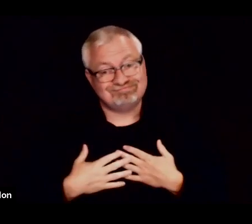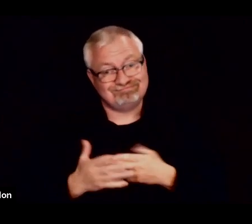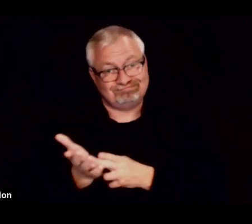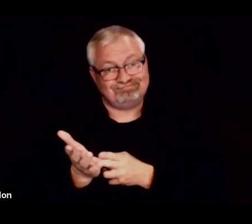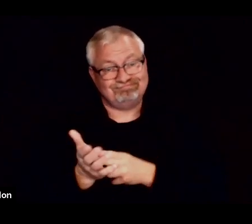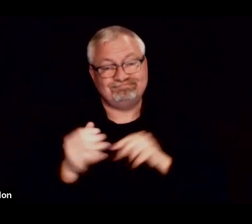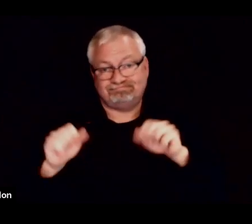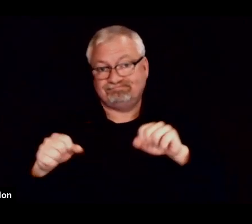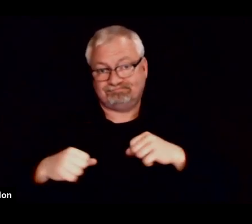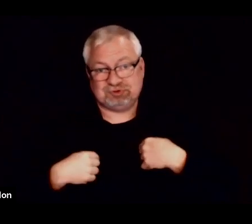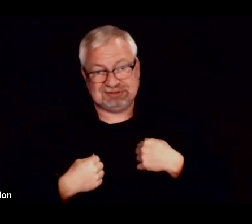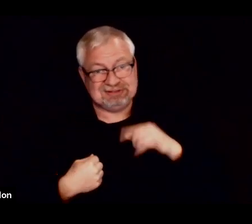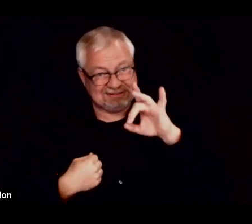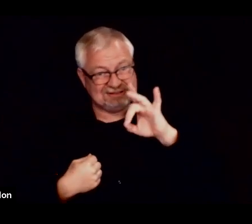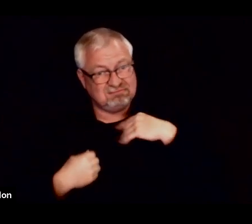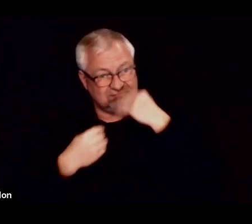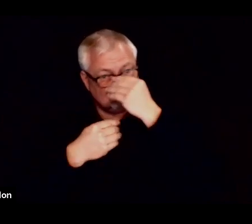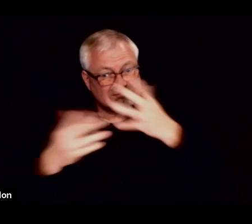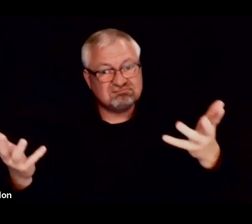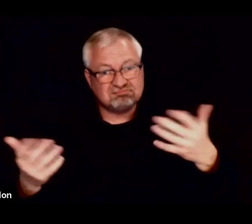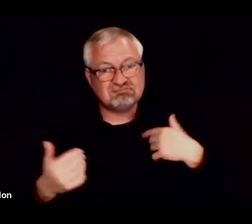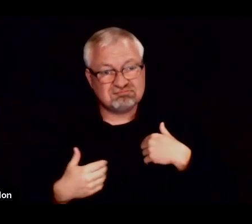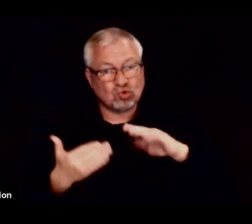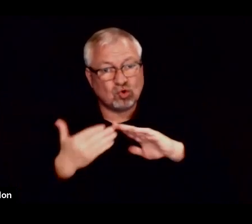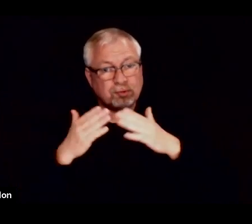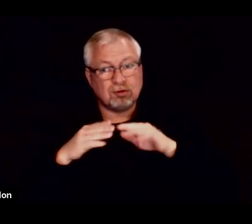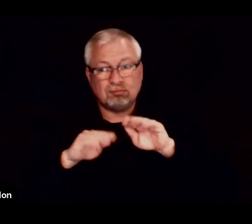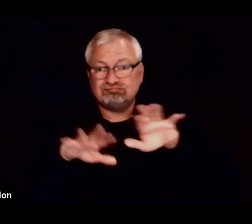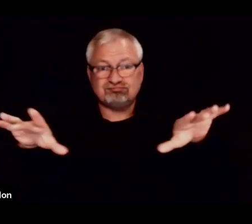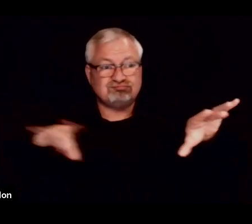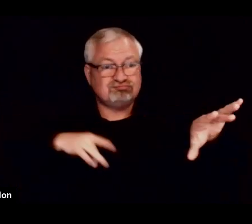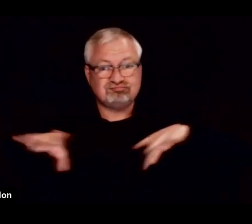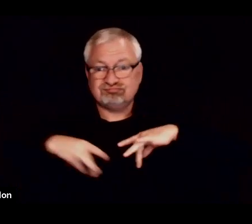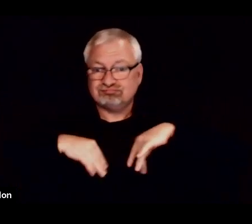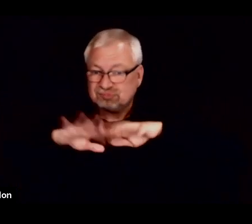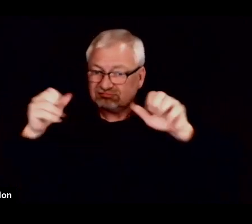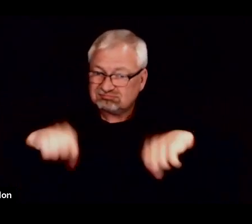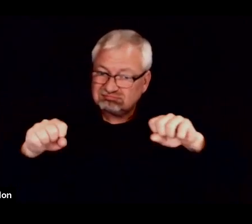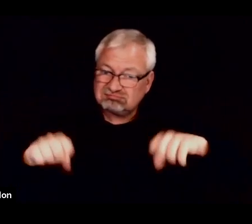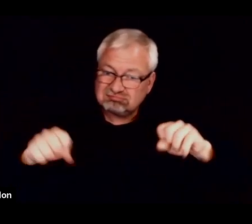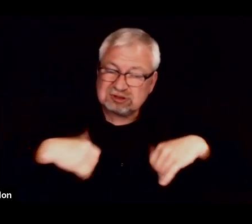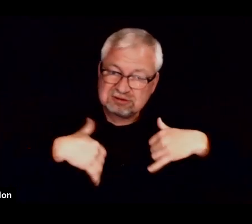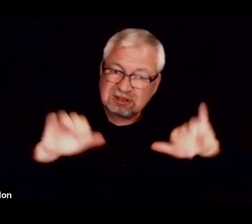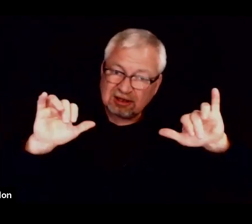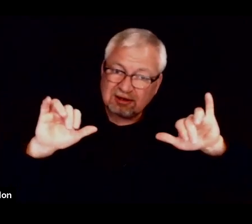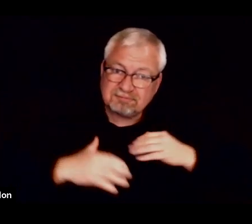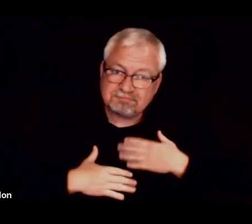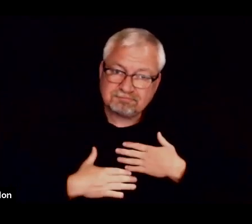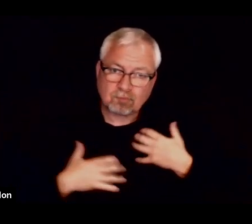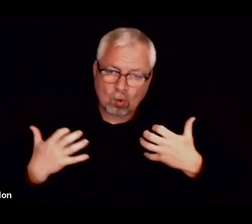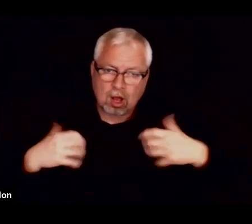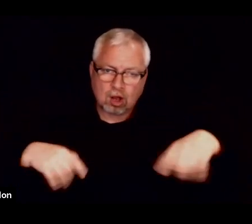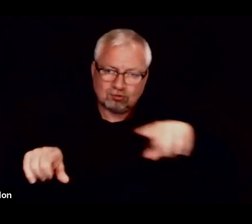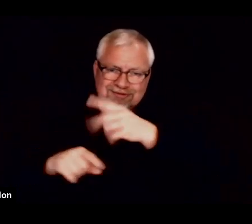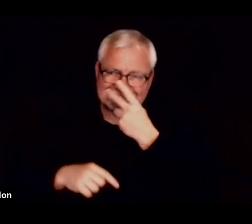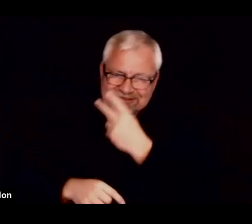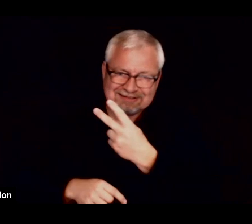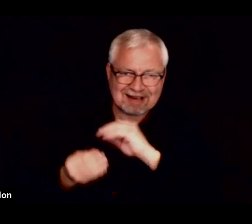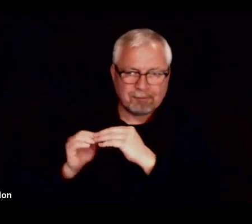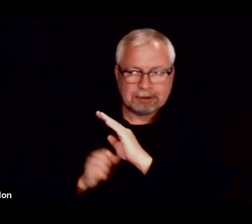transmission happening, and we want to see that go down. On the other hand, we want people who are ill to